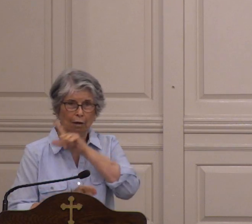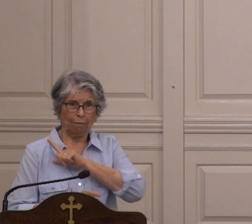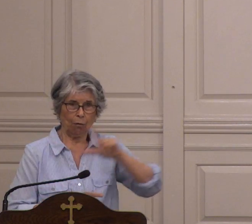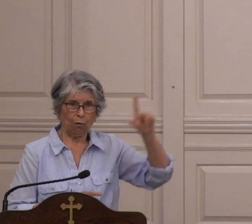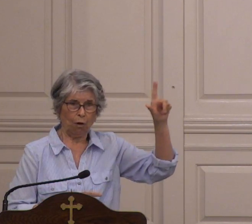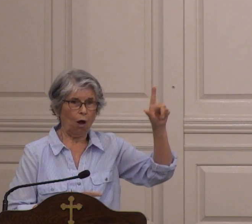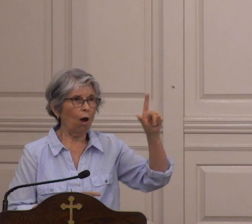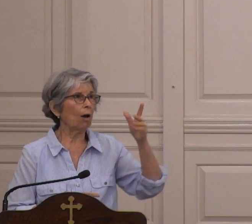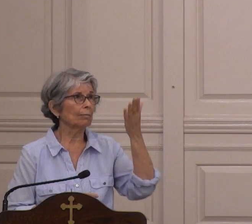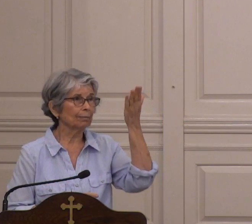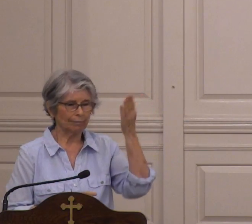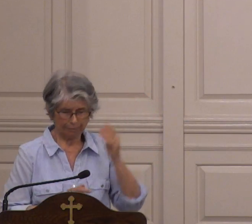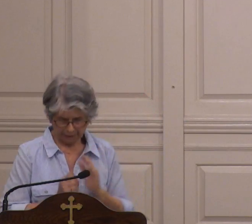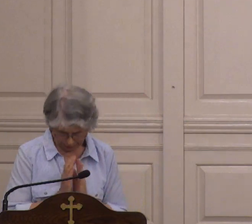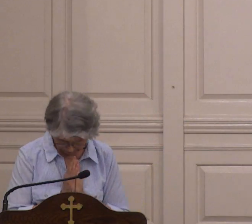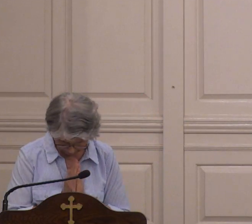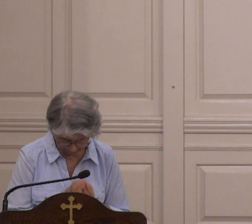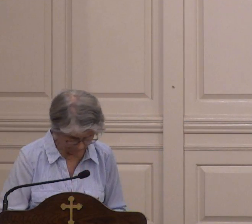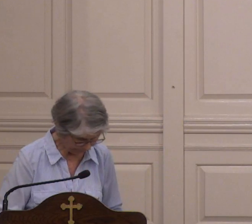The word of the Lord.